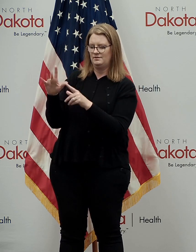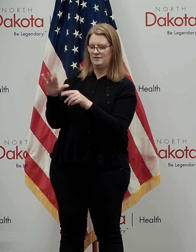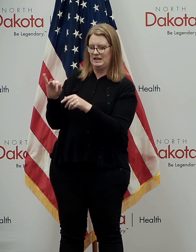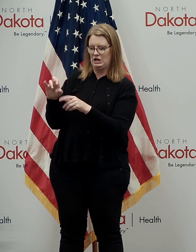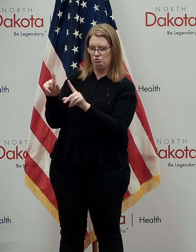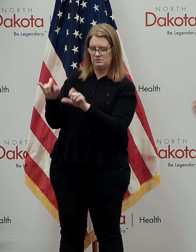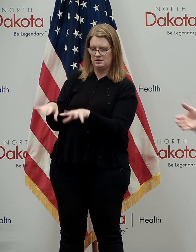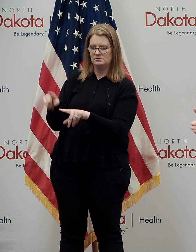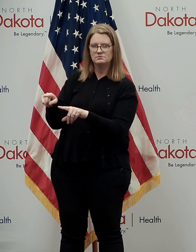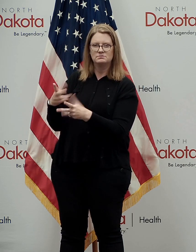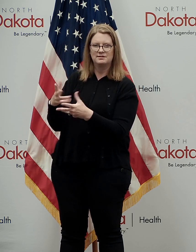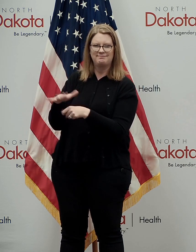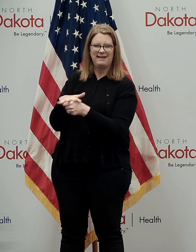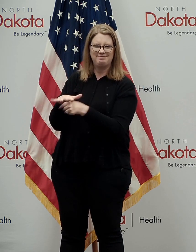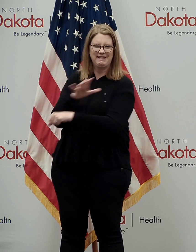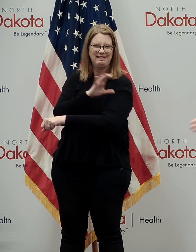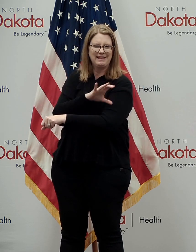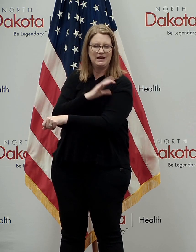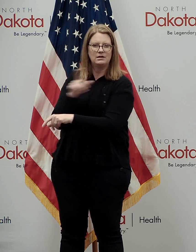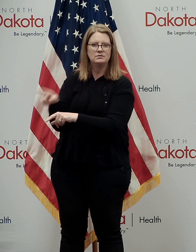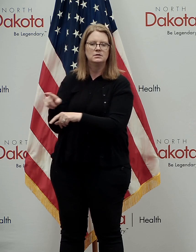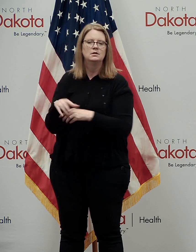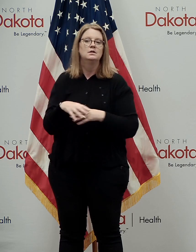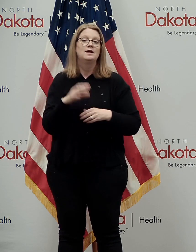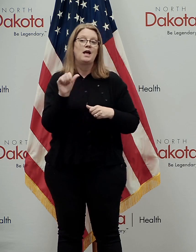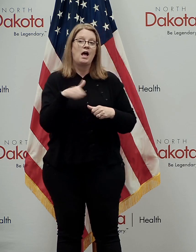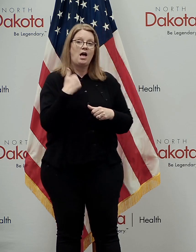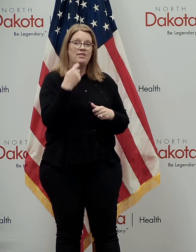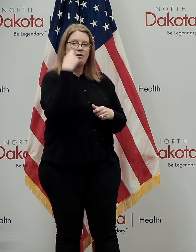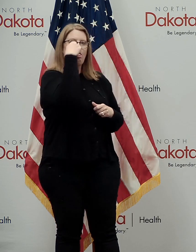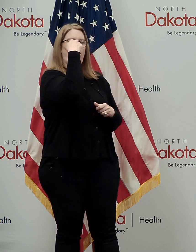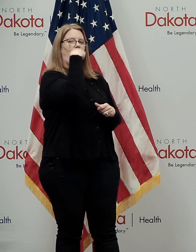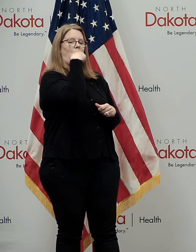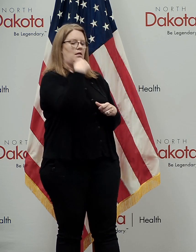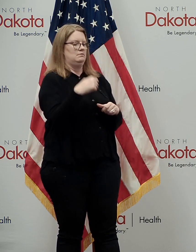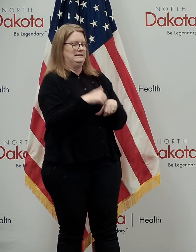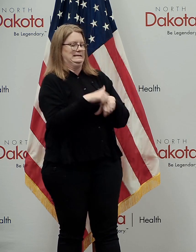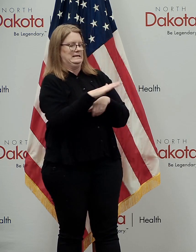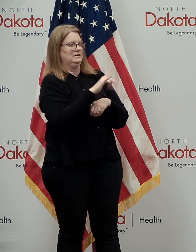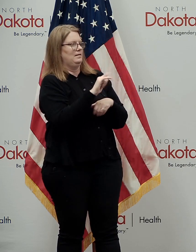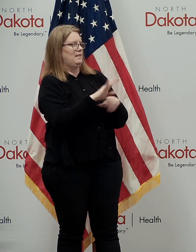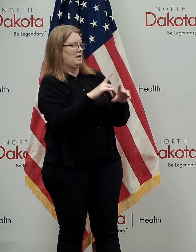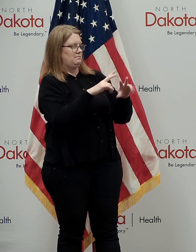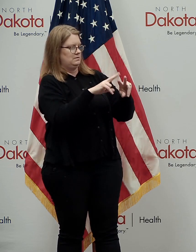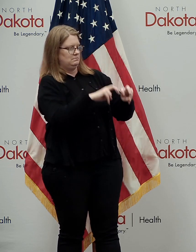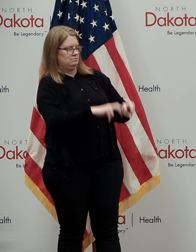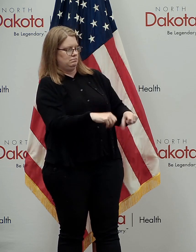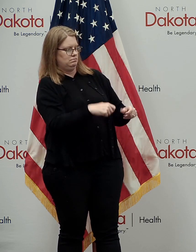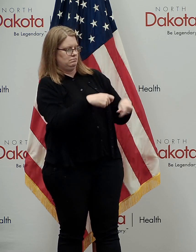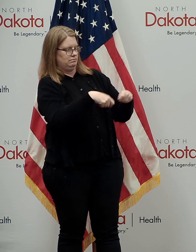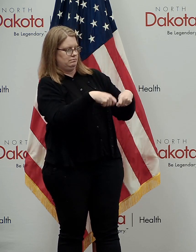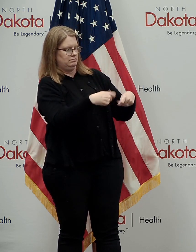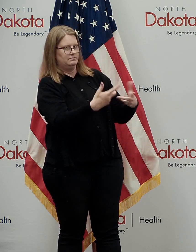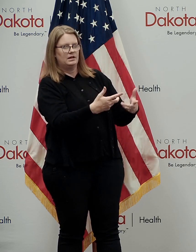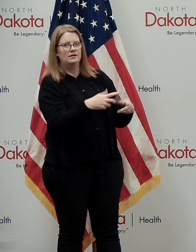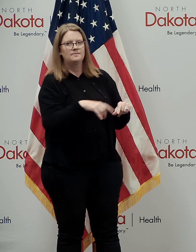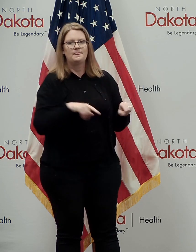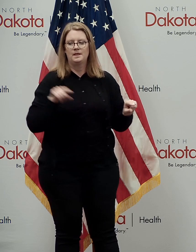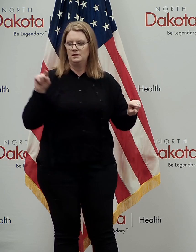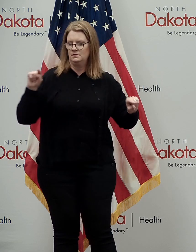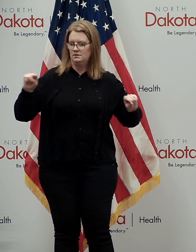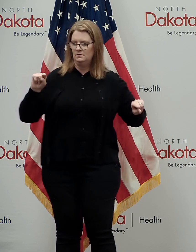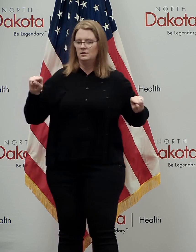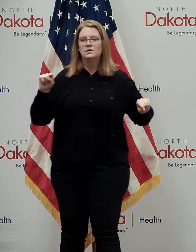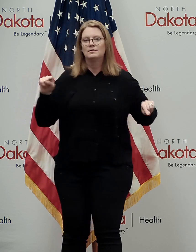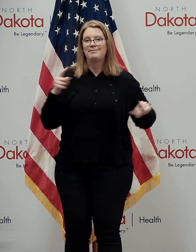testing. Other samples are done, sent to our state lab as to which we run. There is differences in accuracy of